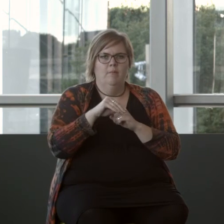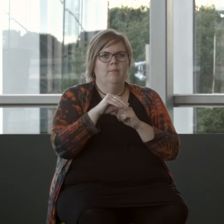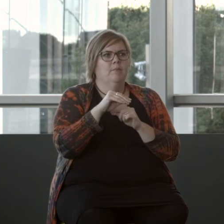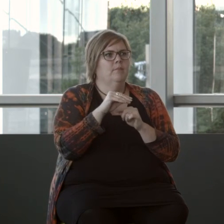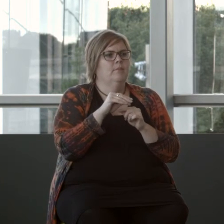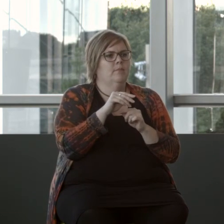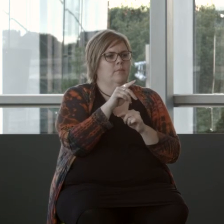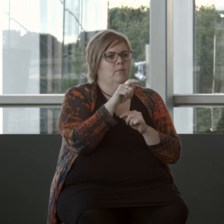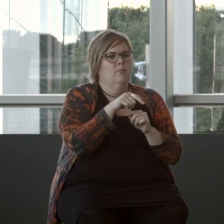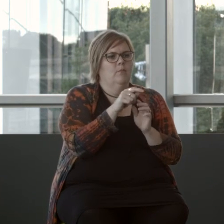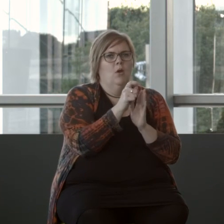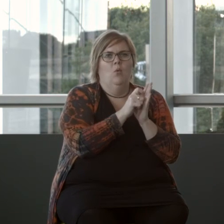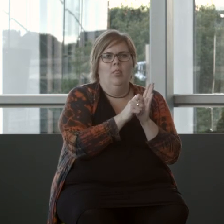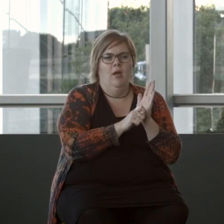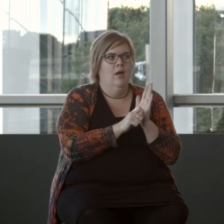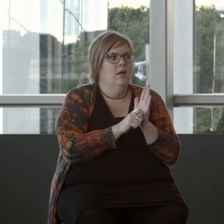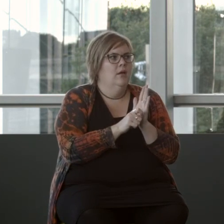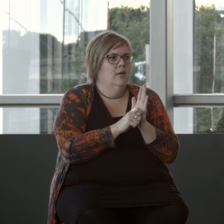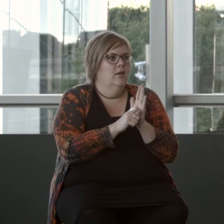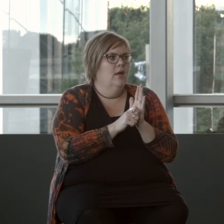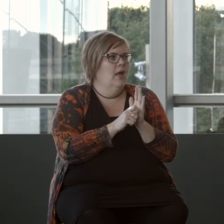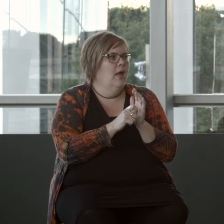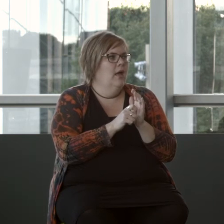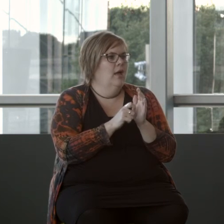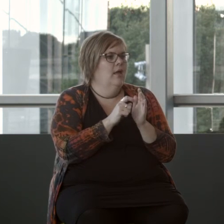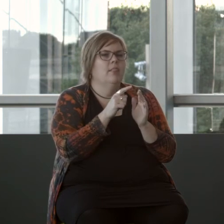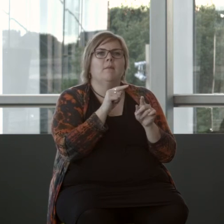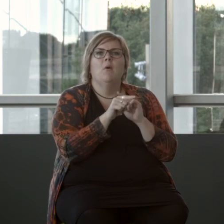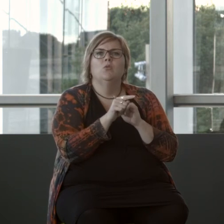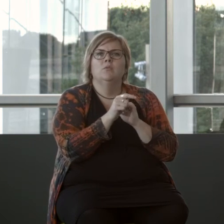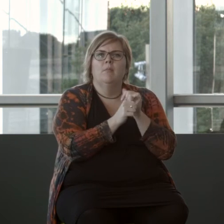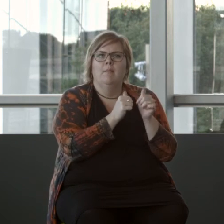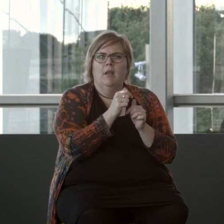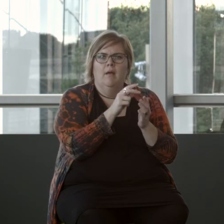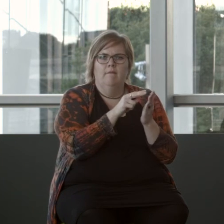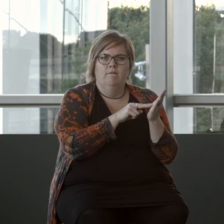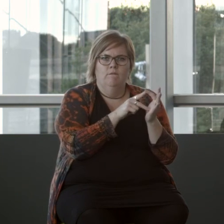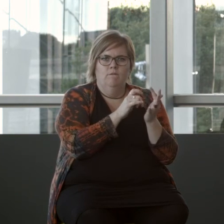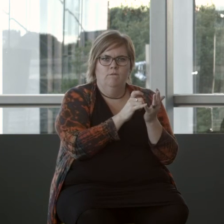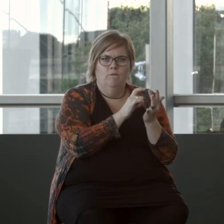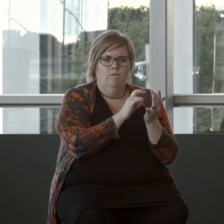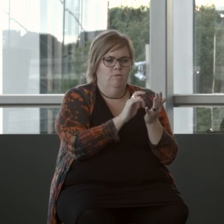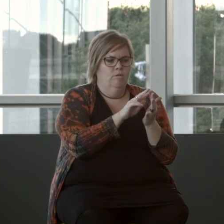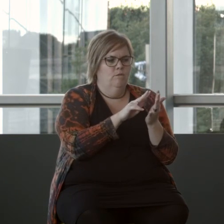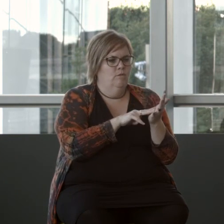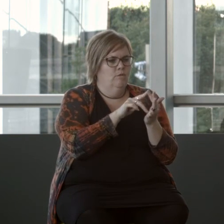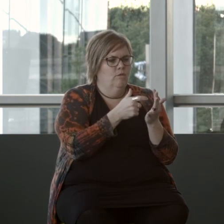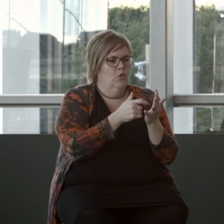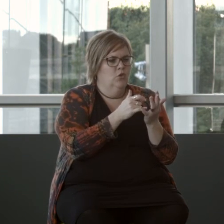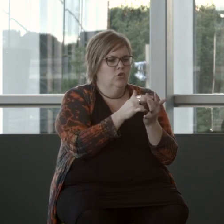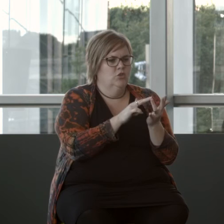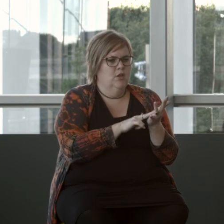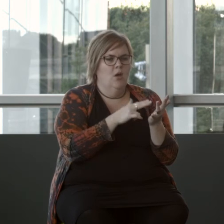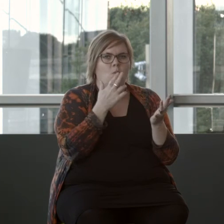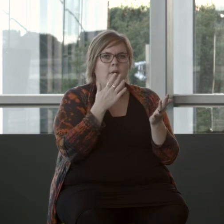wrote, and is probably the most well-known version. And I was really shocked when I read the first half of the story, because I